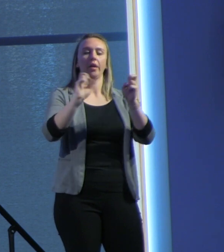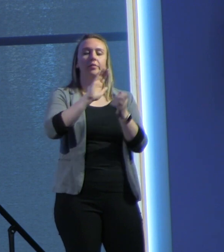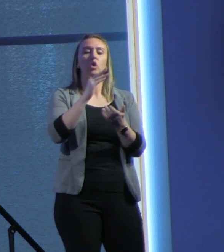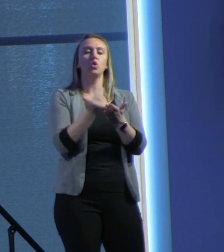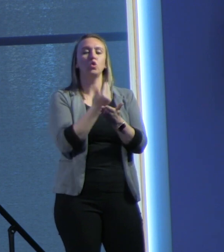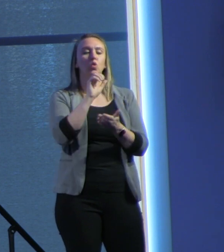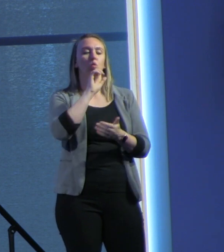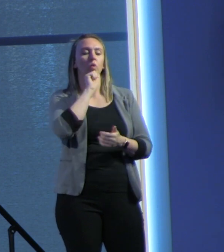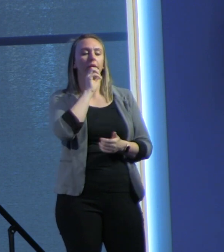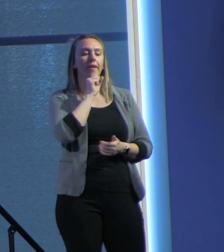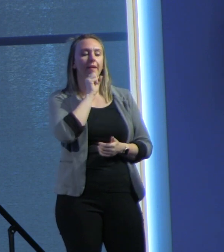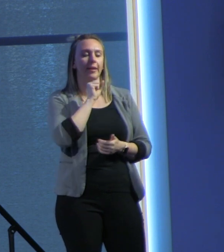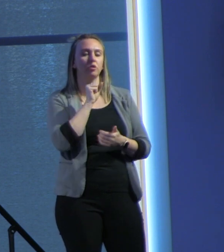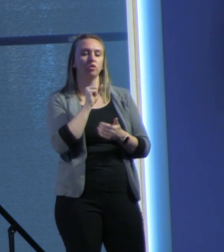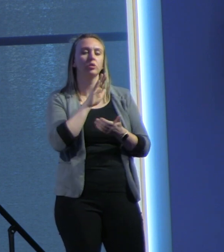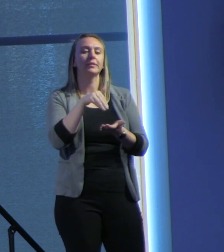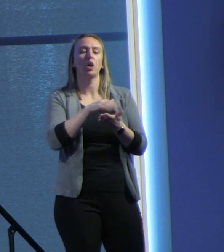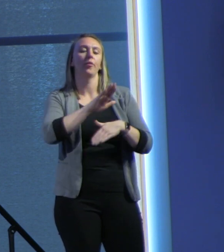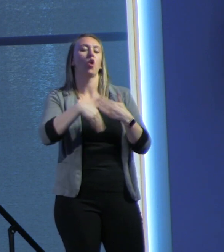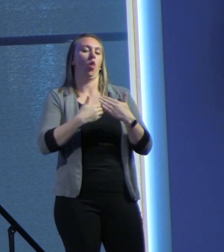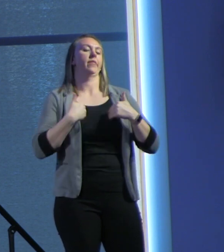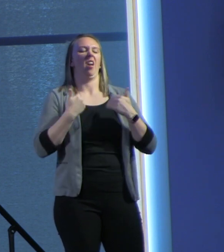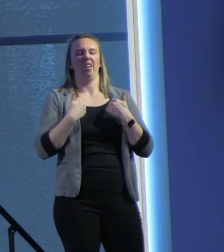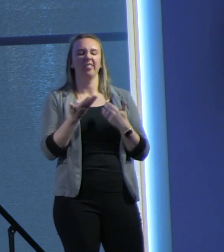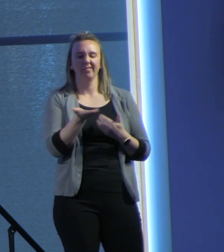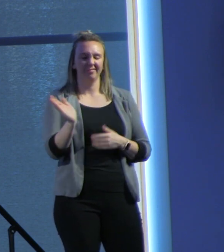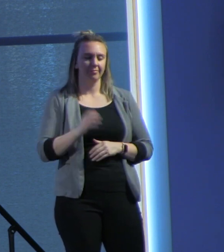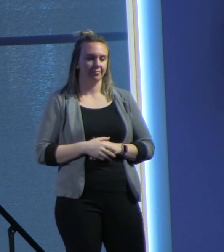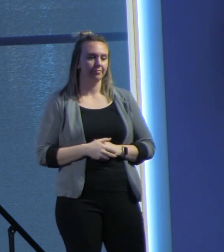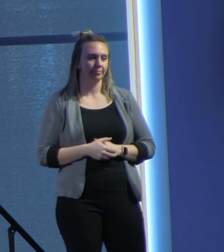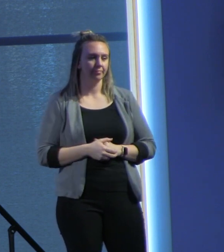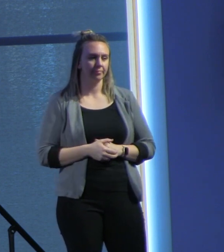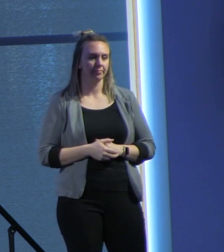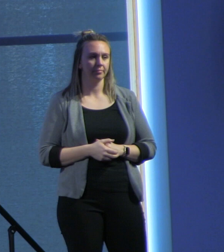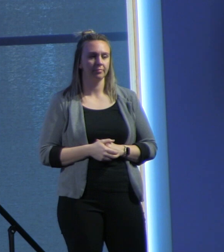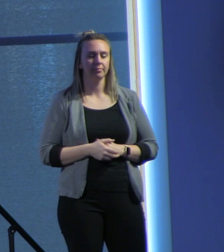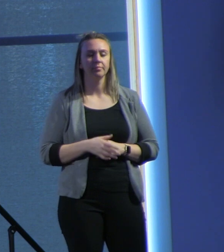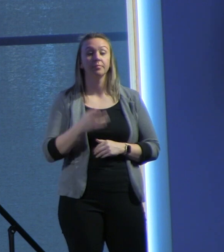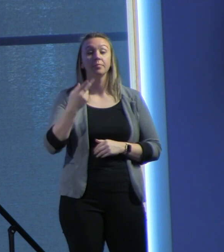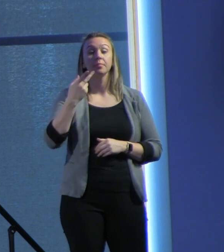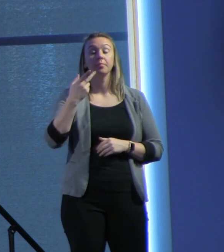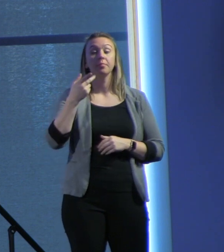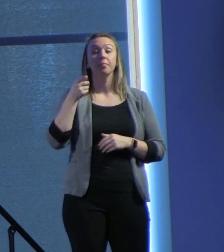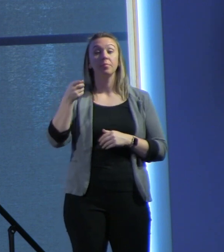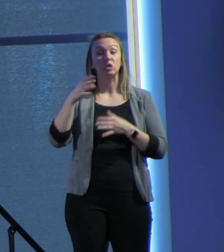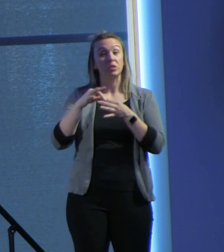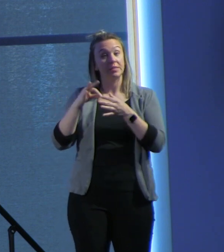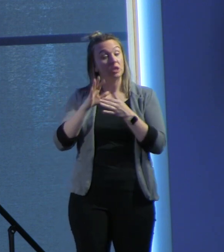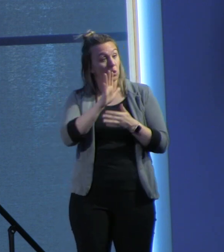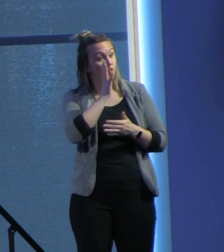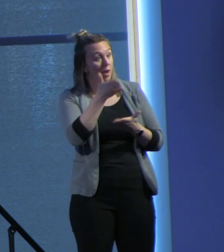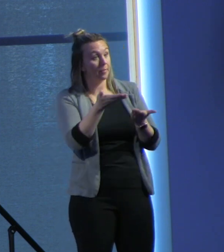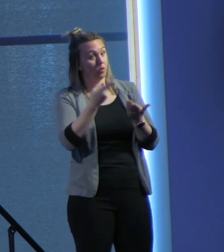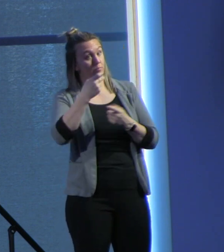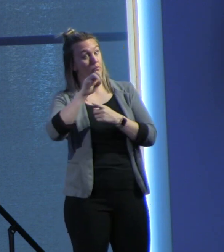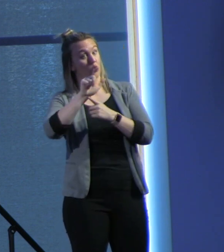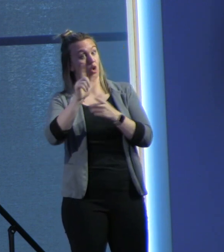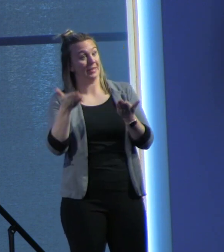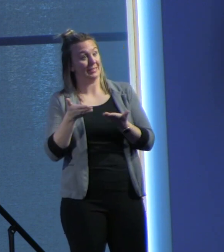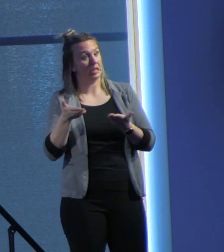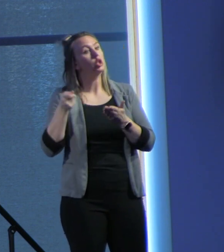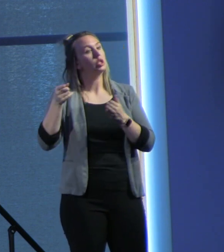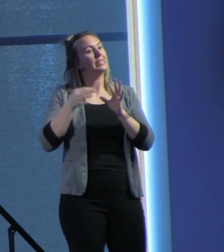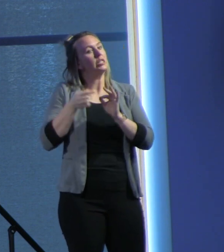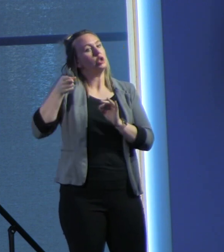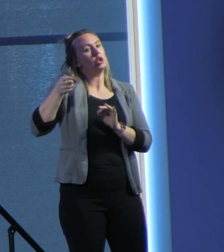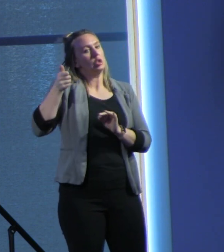said, Pearl said that your grandmother's here, and she says that she's an